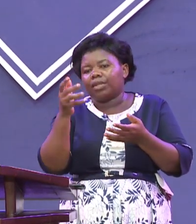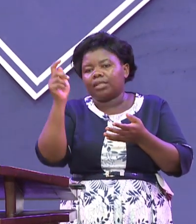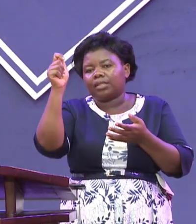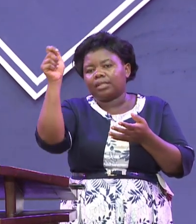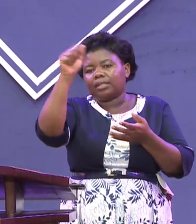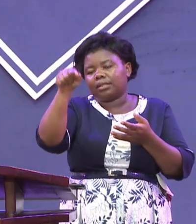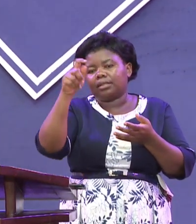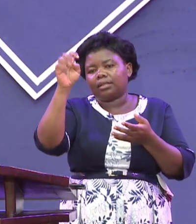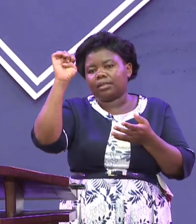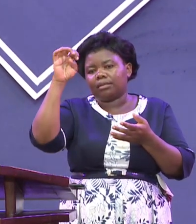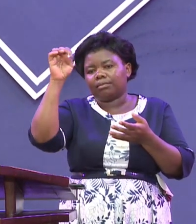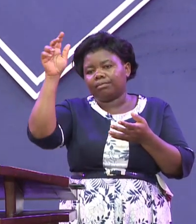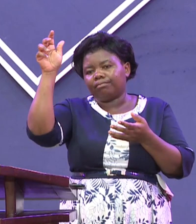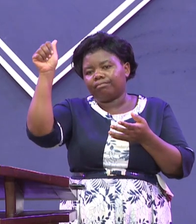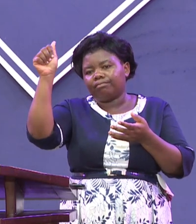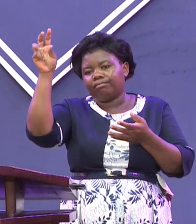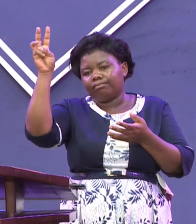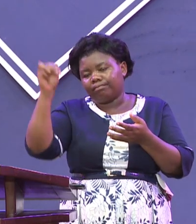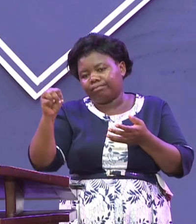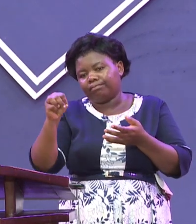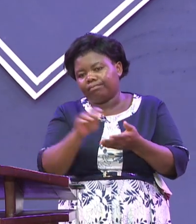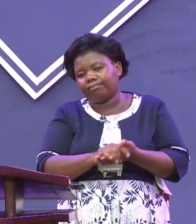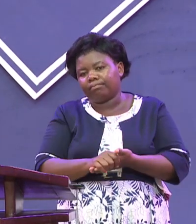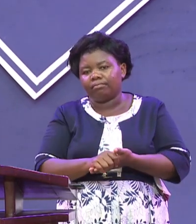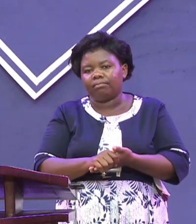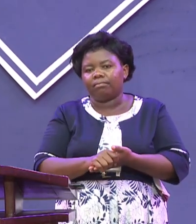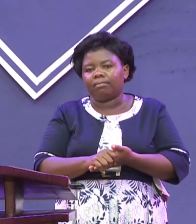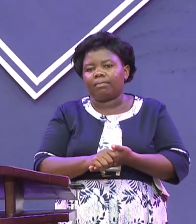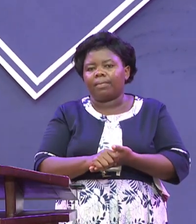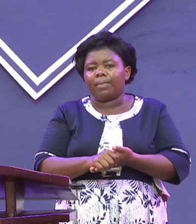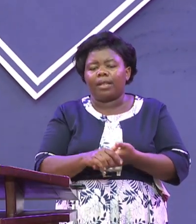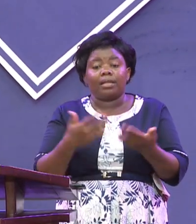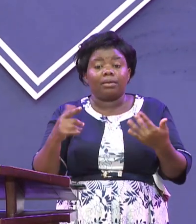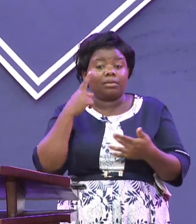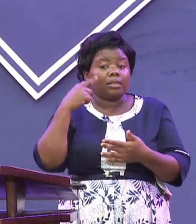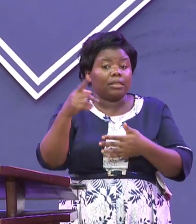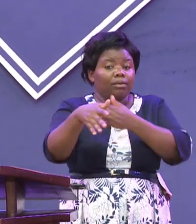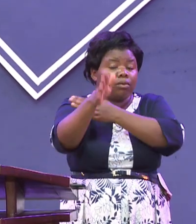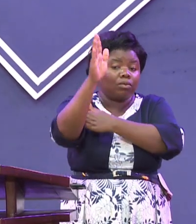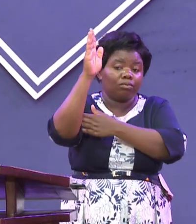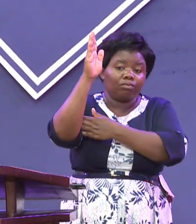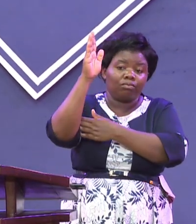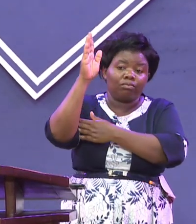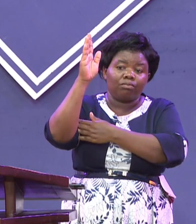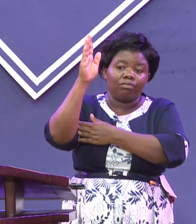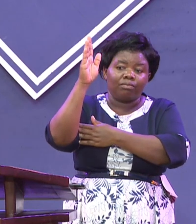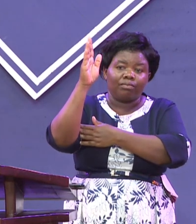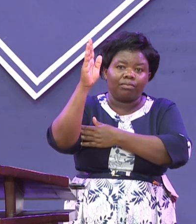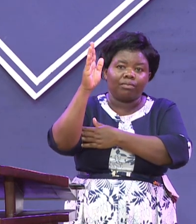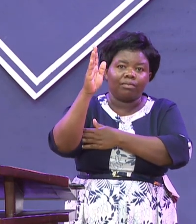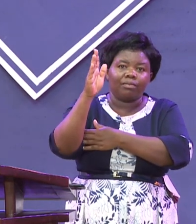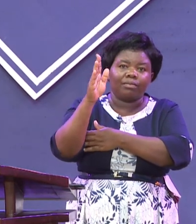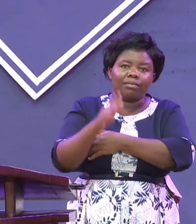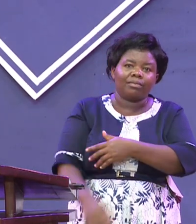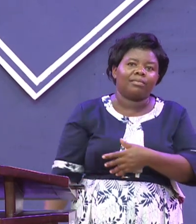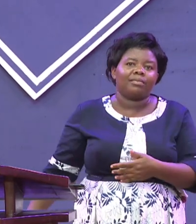lemon and they could steam themselves. Katolaba katonda. Do you see called God? Katonda waba gaga